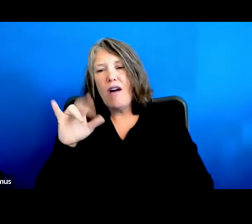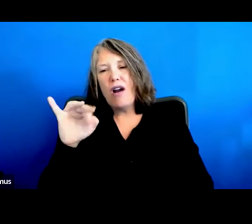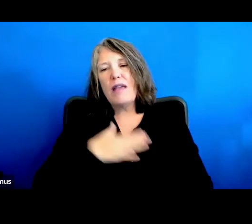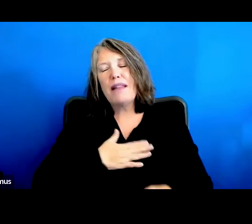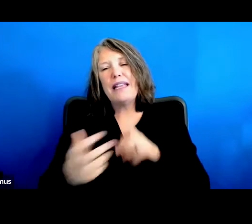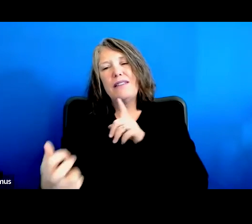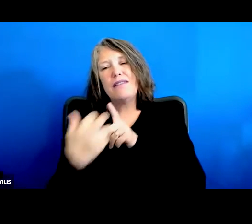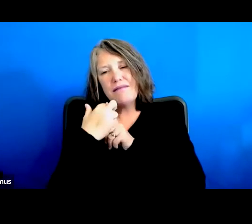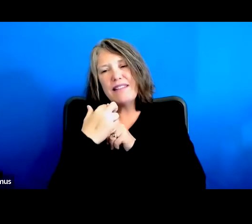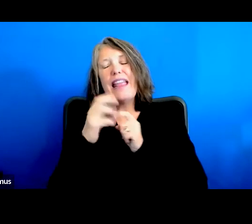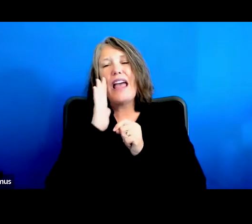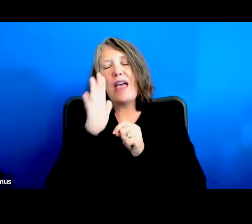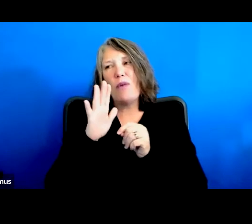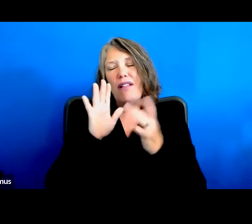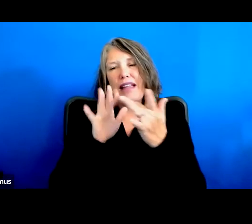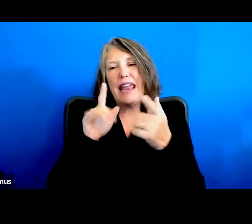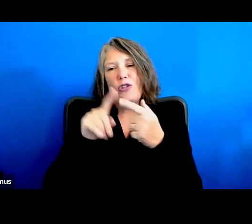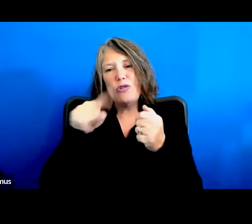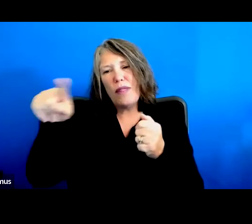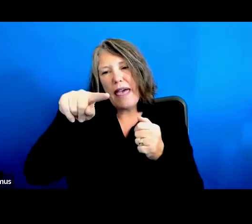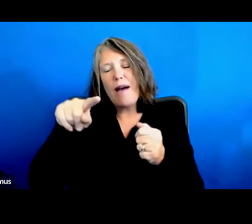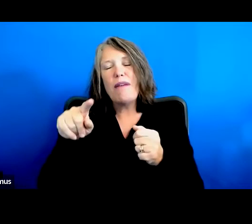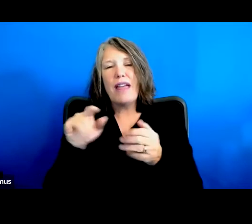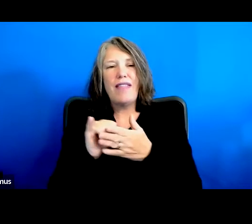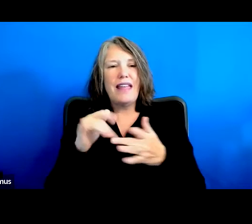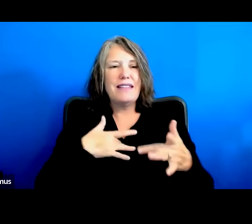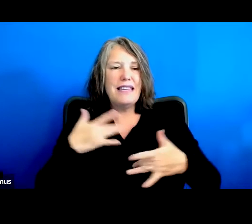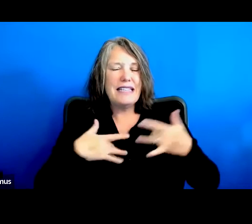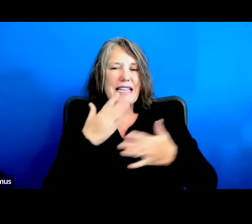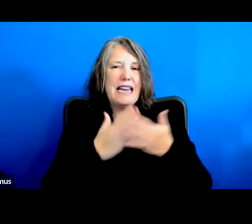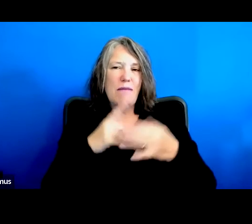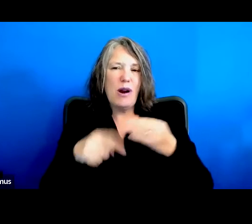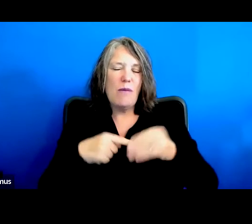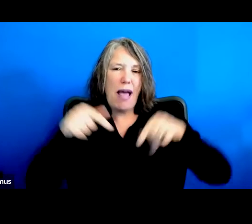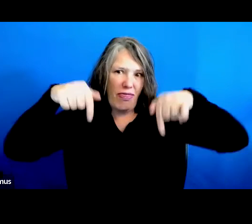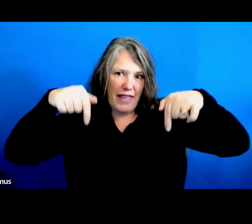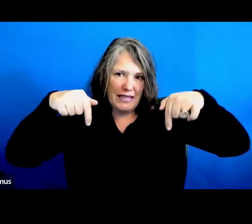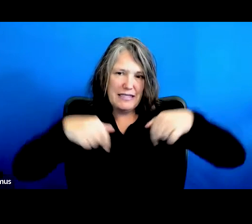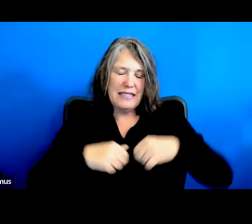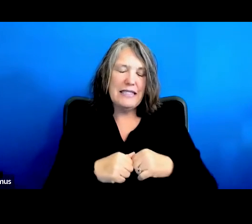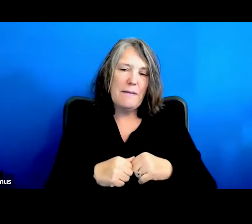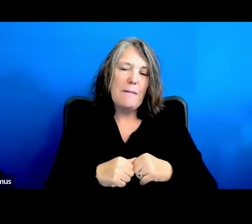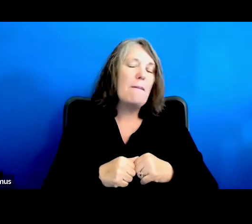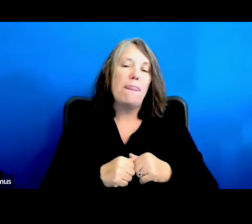and I will get you connected with them. And that's another really exciting part about this